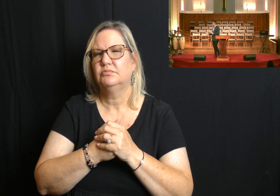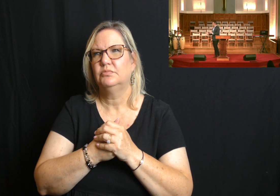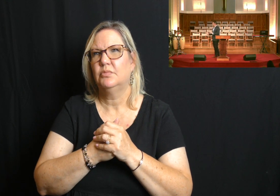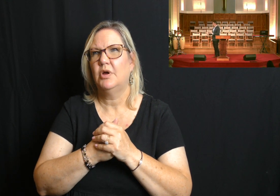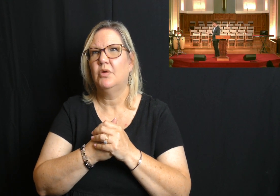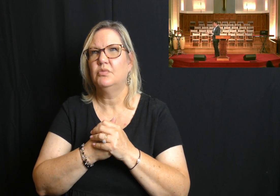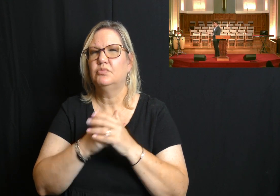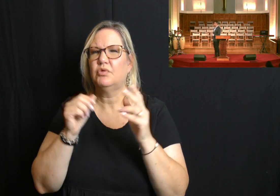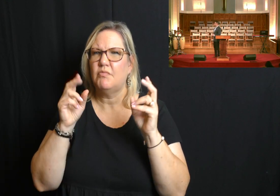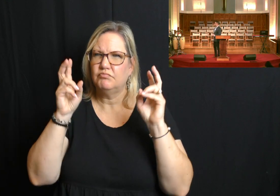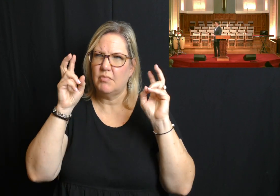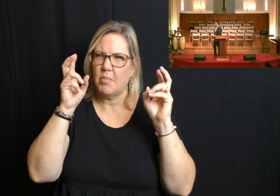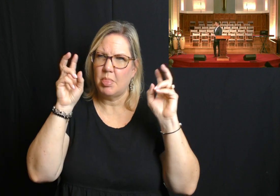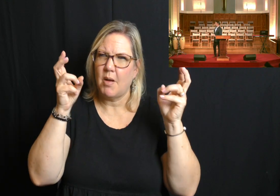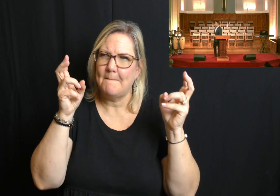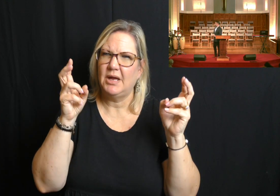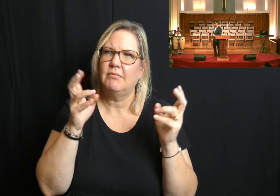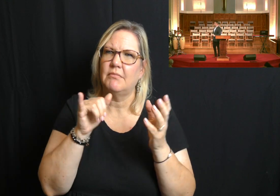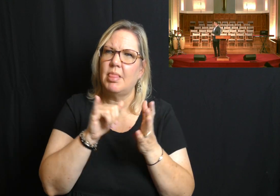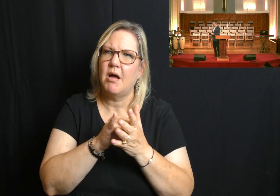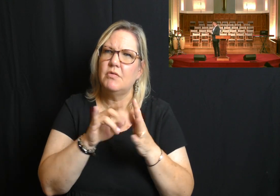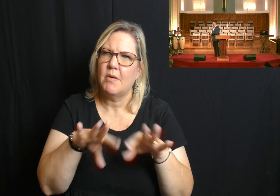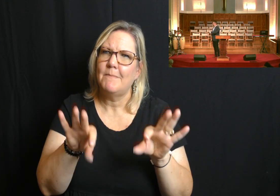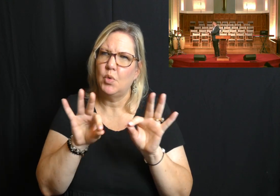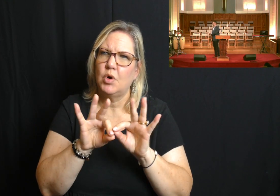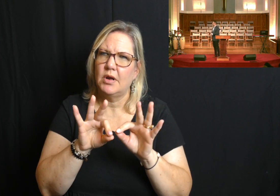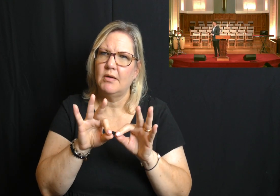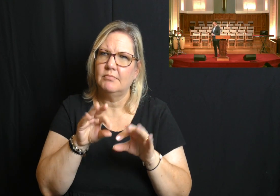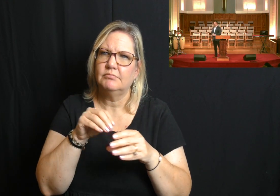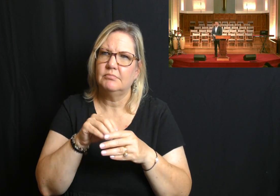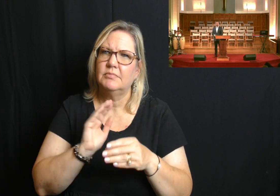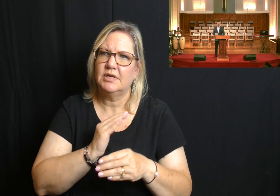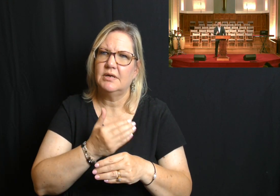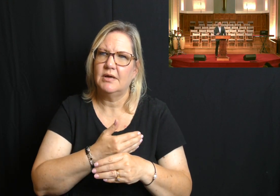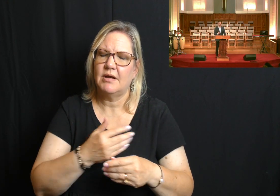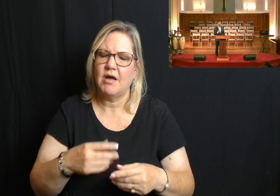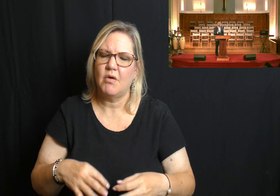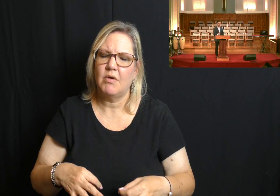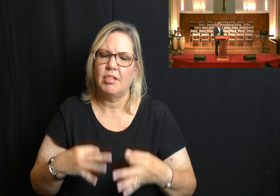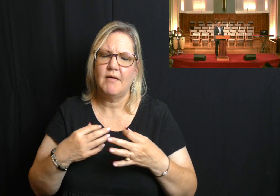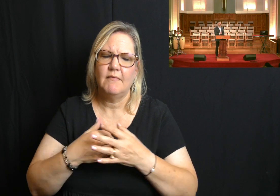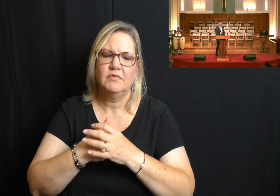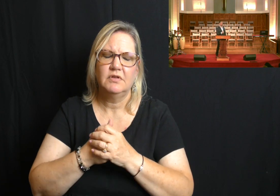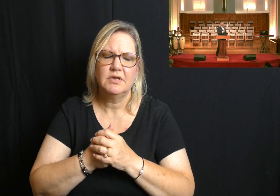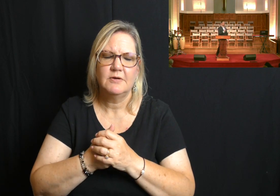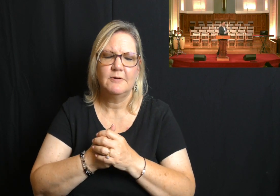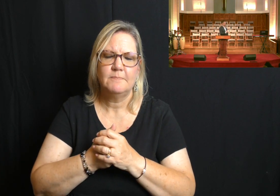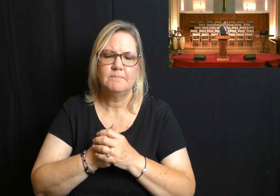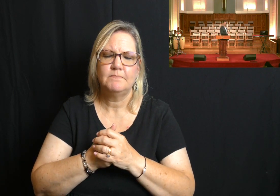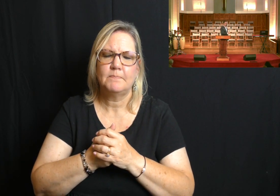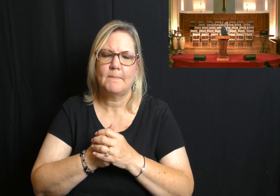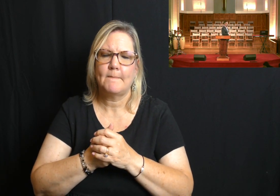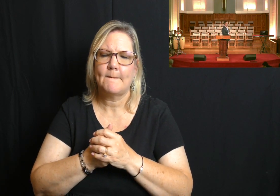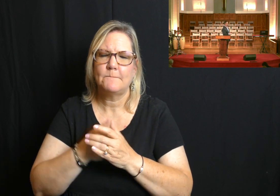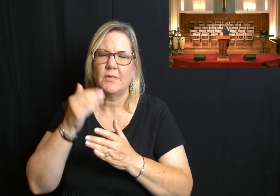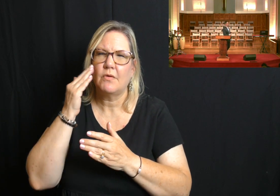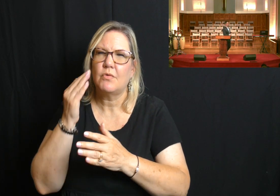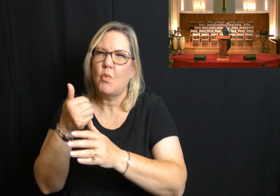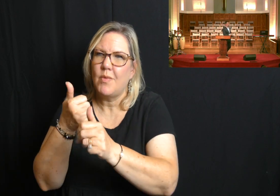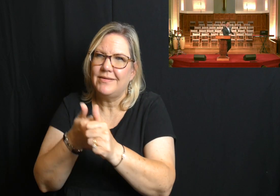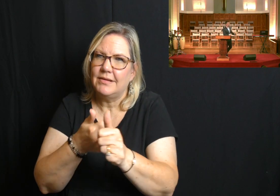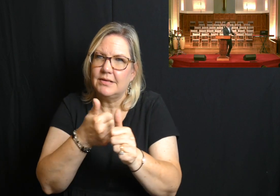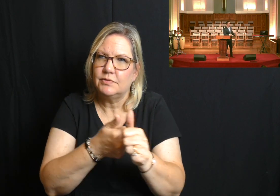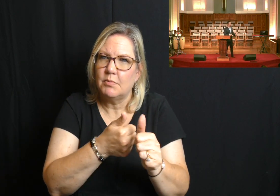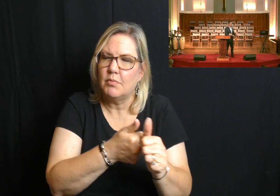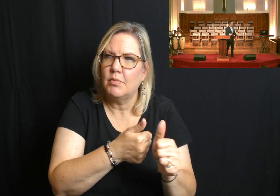super prominent in our lives. I mean, you can lie in church, it's okay, but I know each one of us,